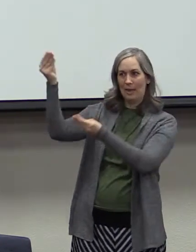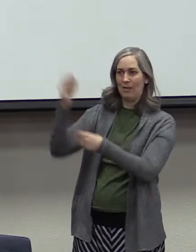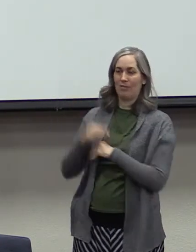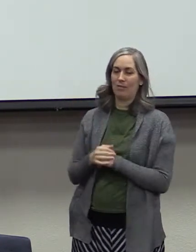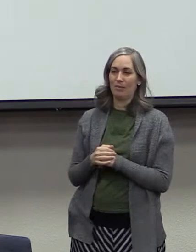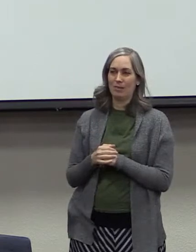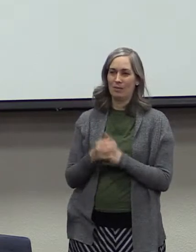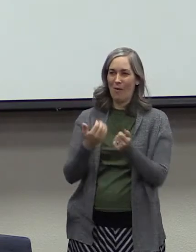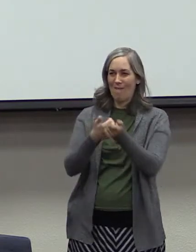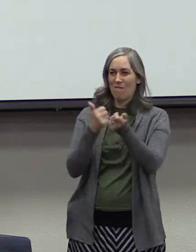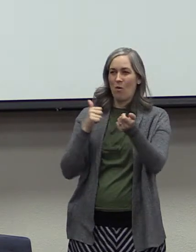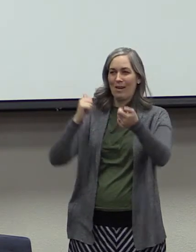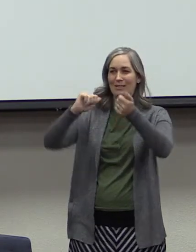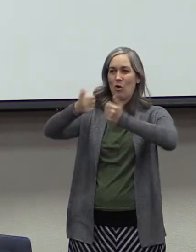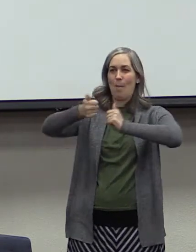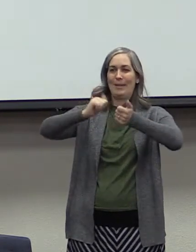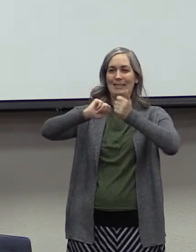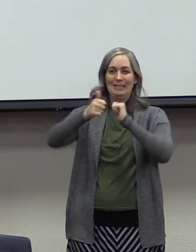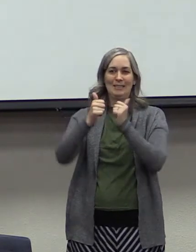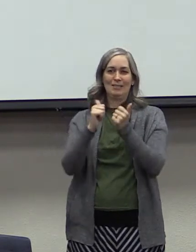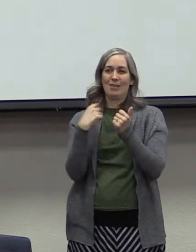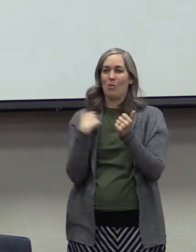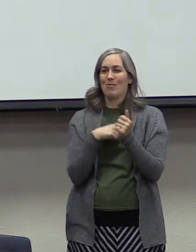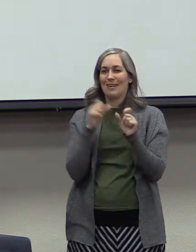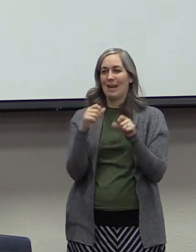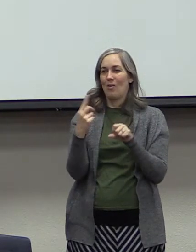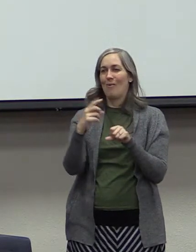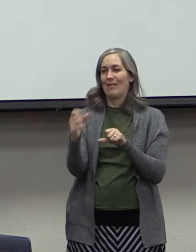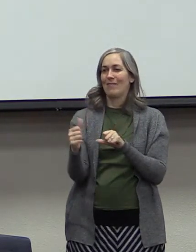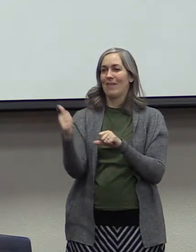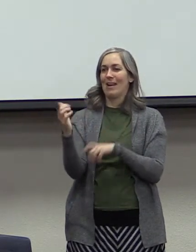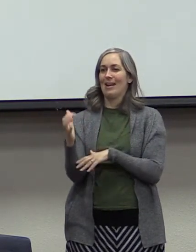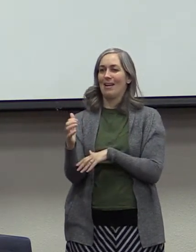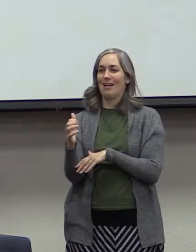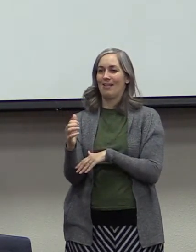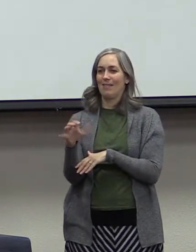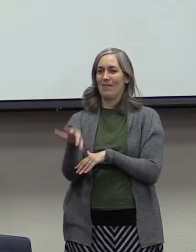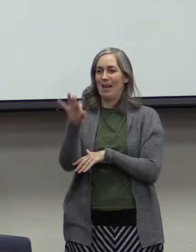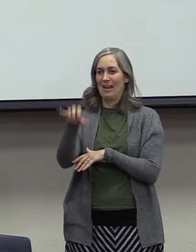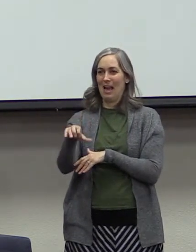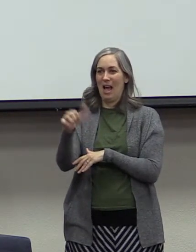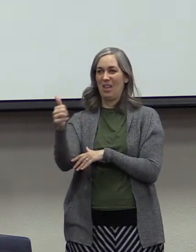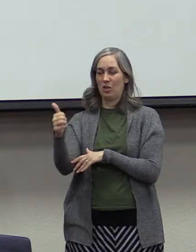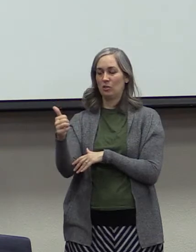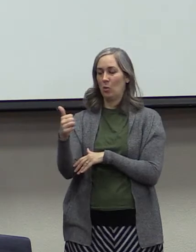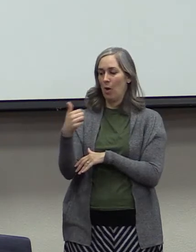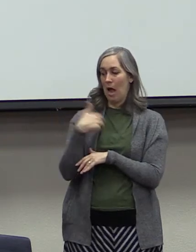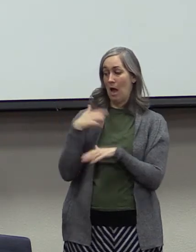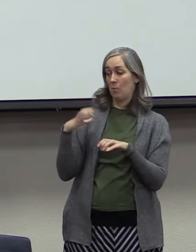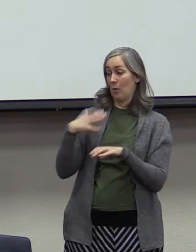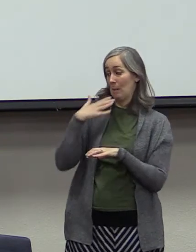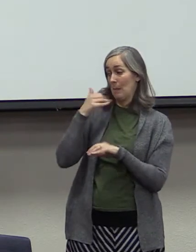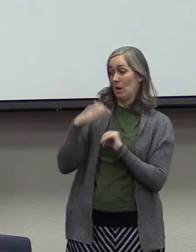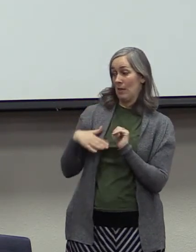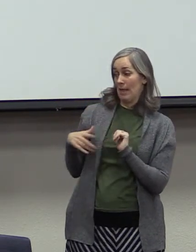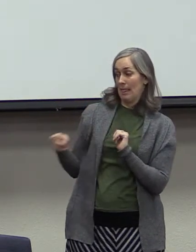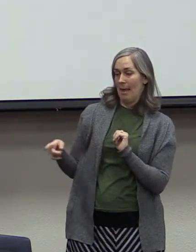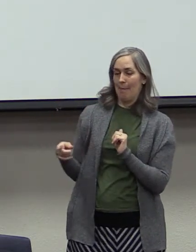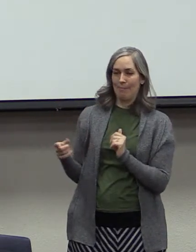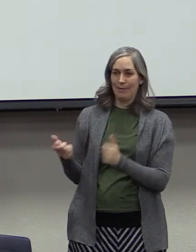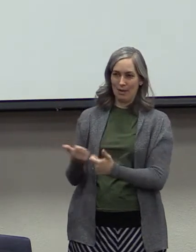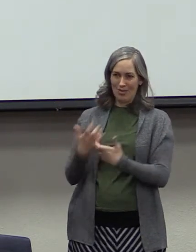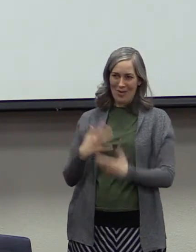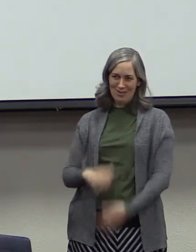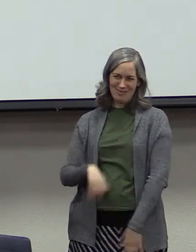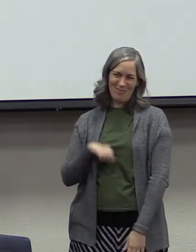So avoid the competition, because we can always find others we're doing better than they are, and of course that can lead to pride as